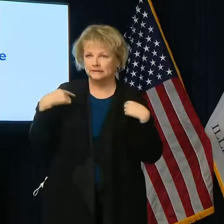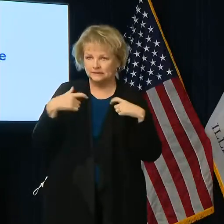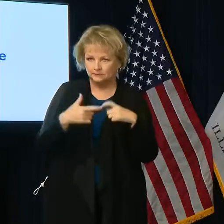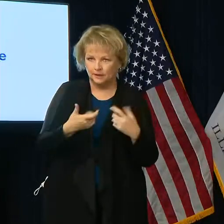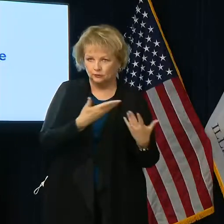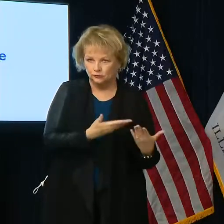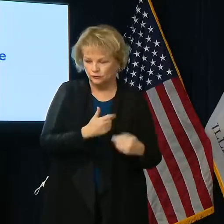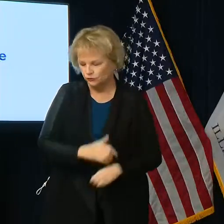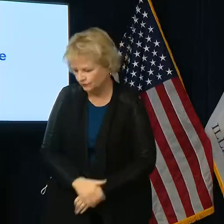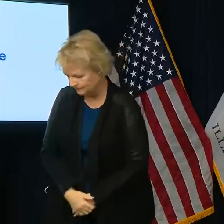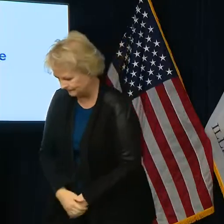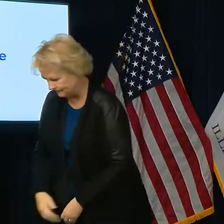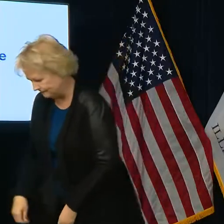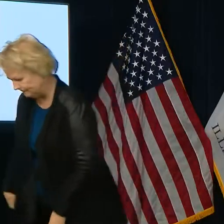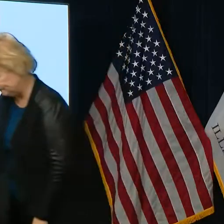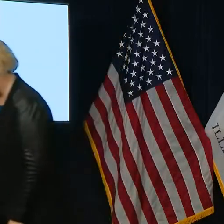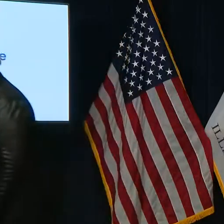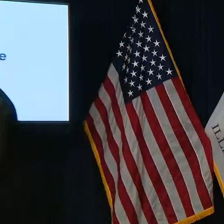Hola y buenas tardes.